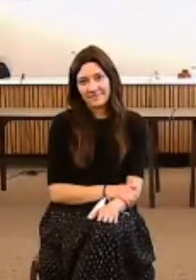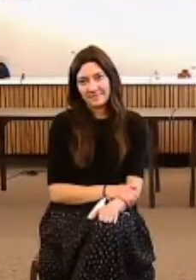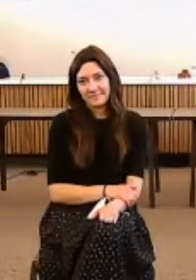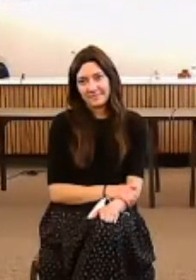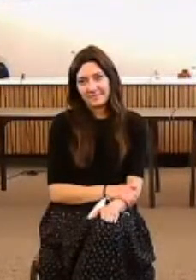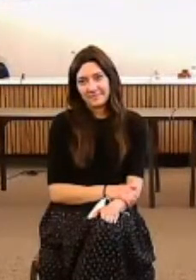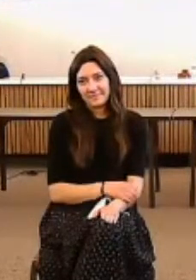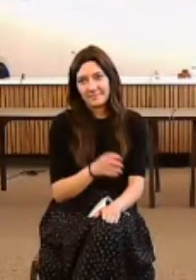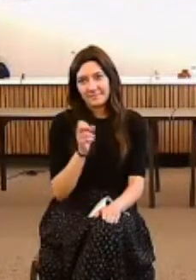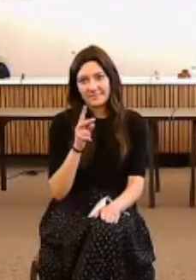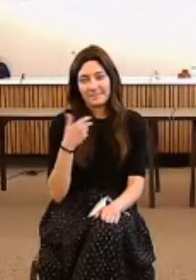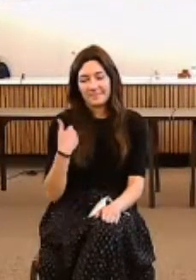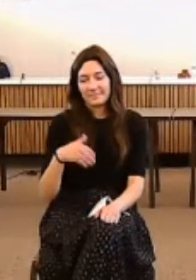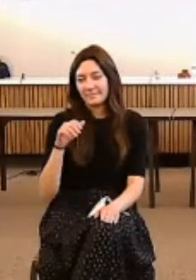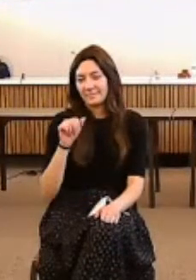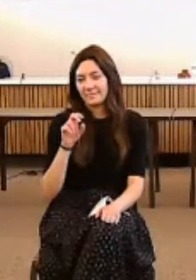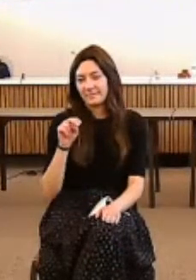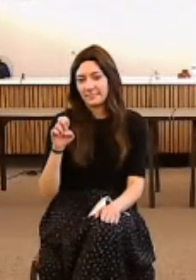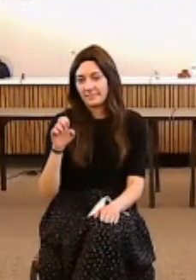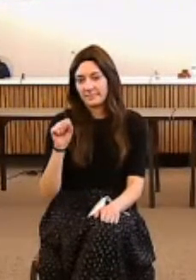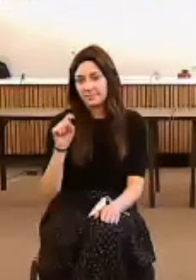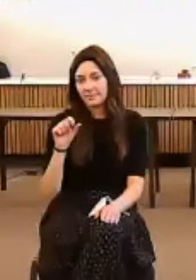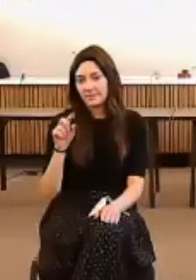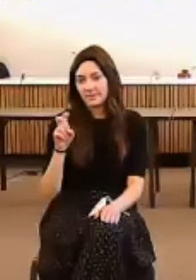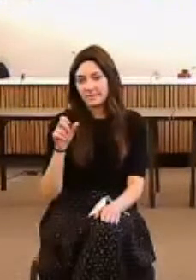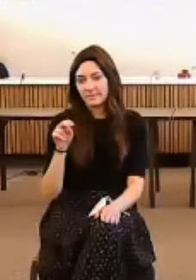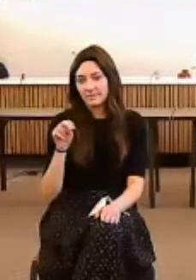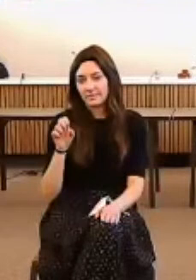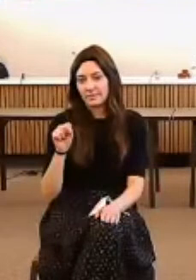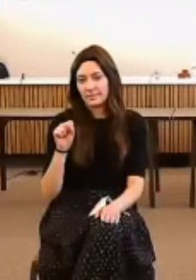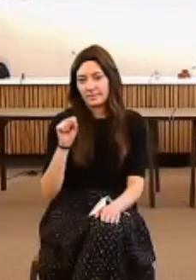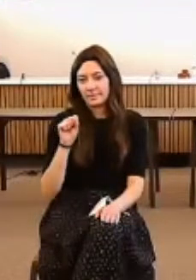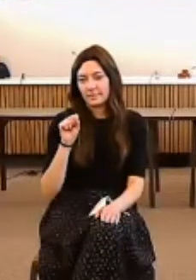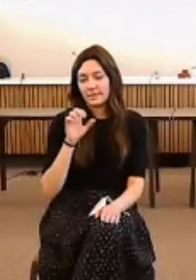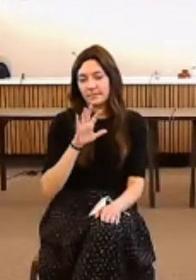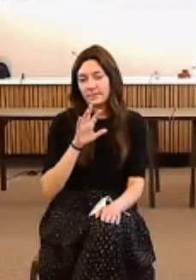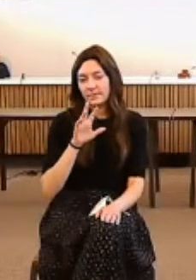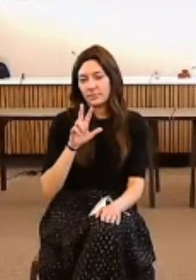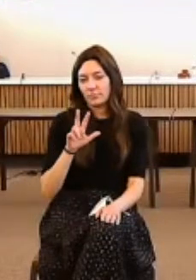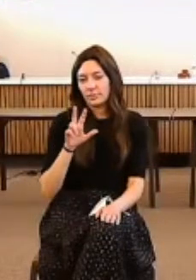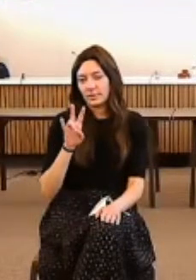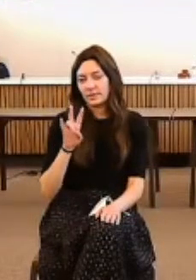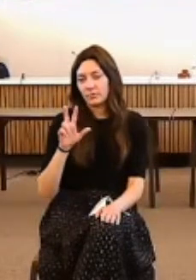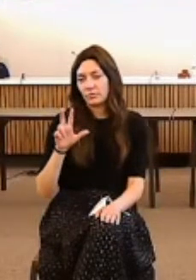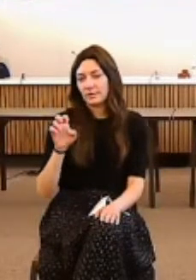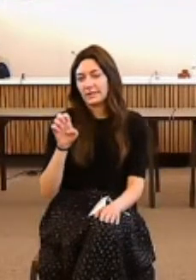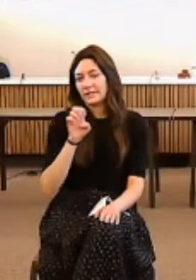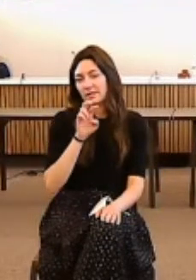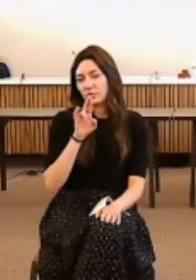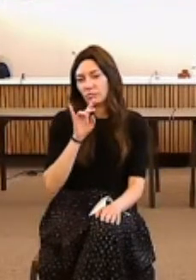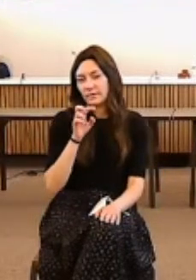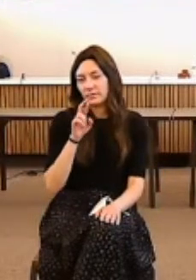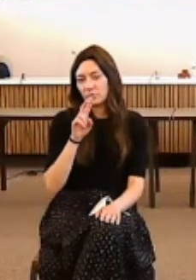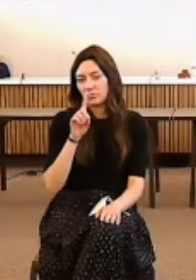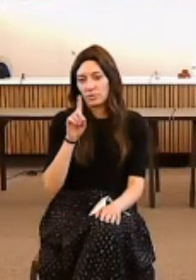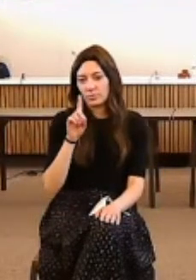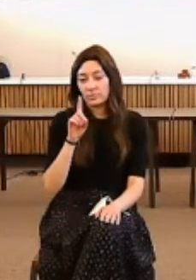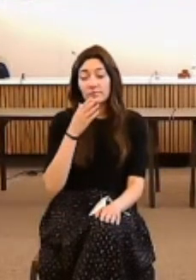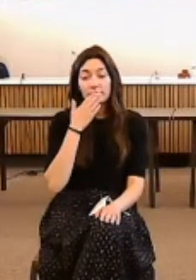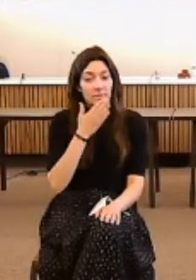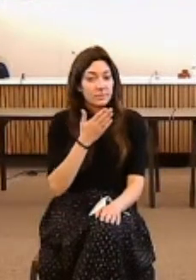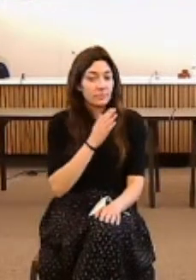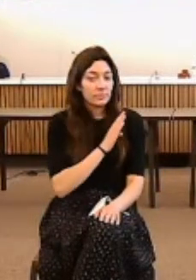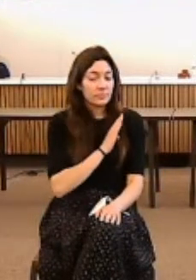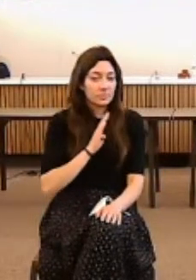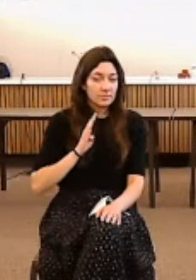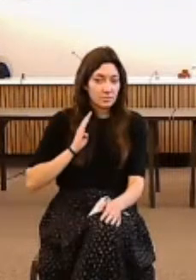Go ahead. Ann Stevens, 6373 East River Road. Thank you Supervisor Schultz and members of the town board